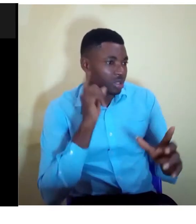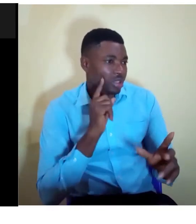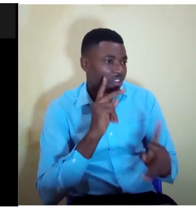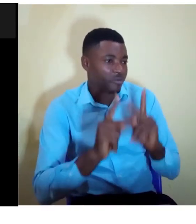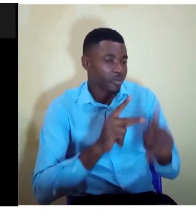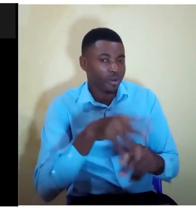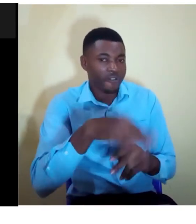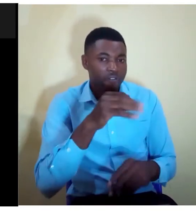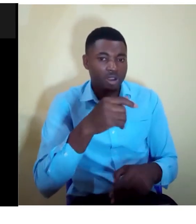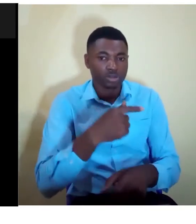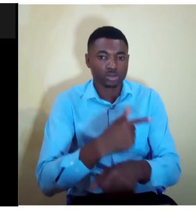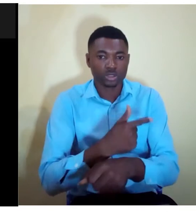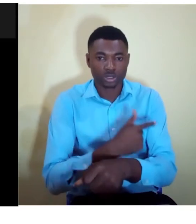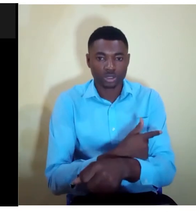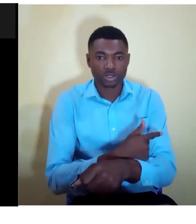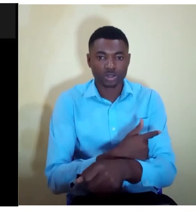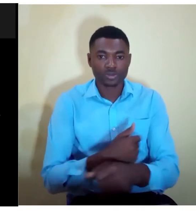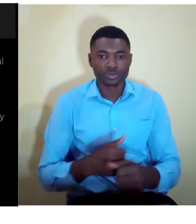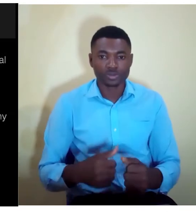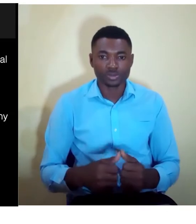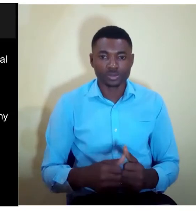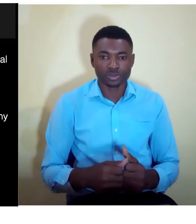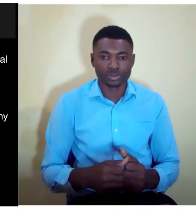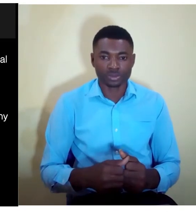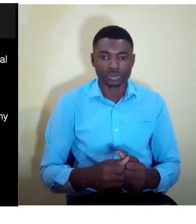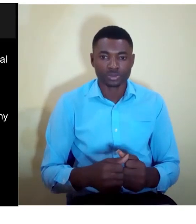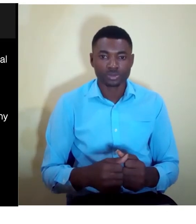he found in Ghana.